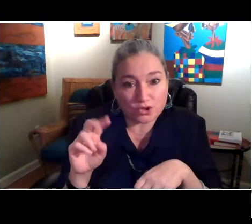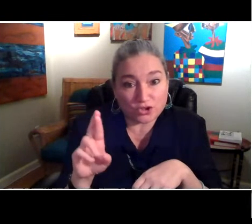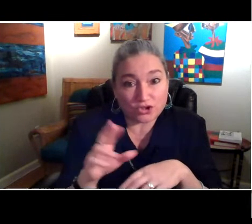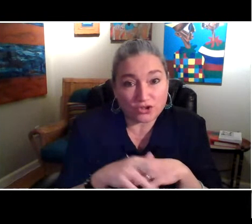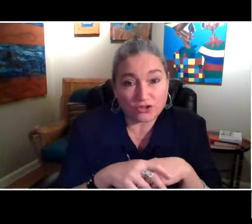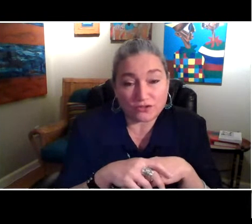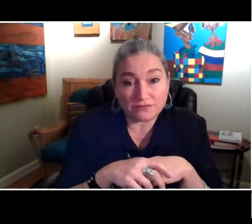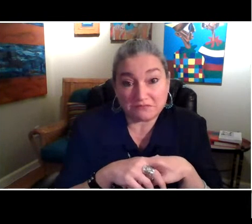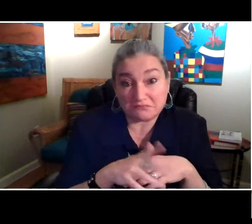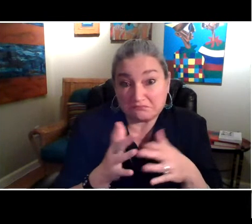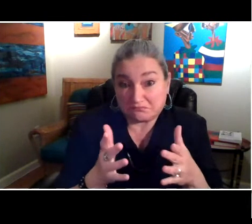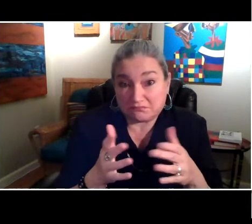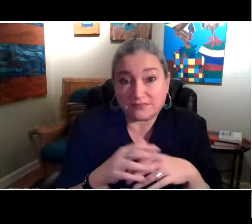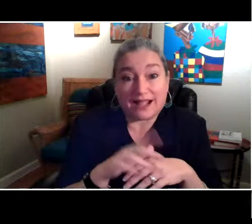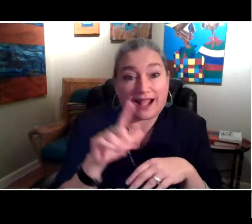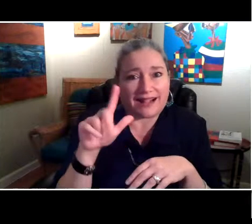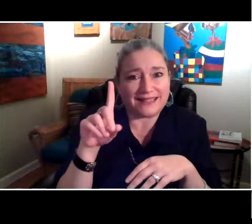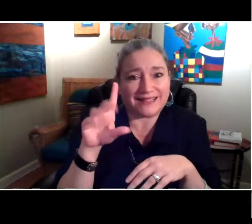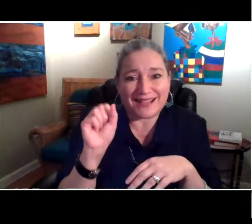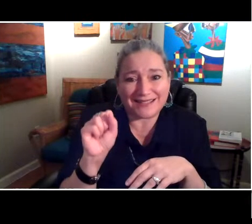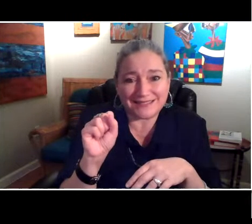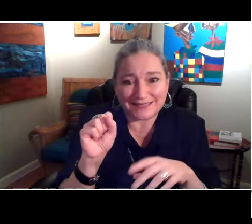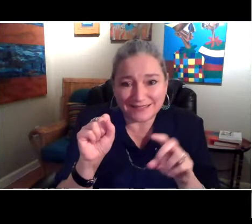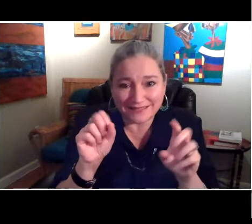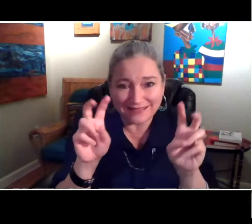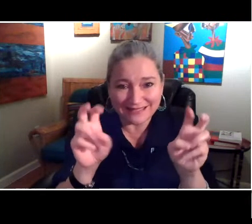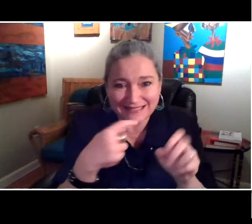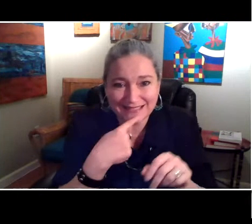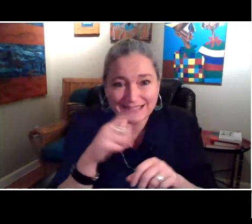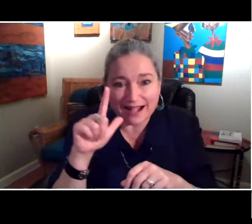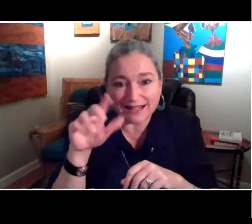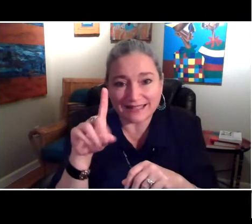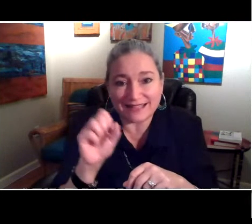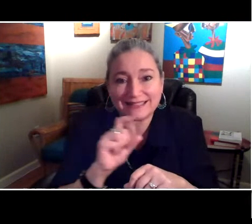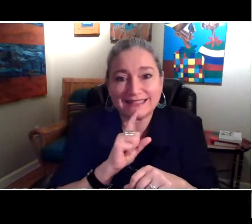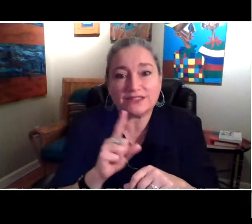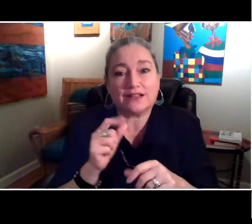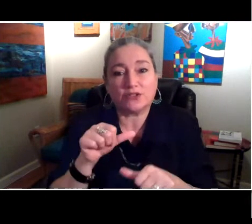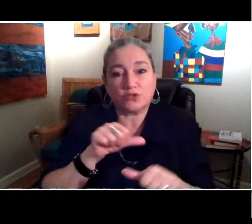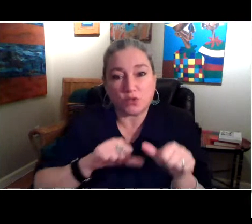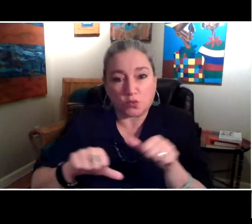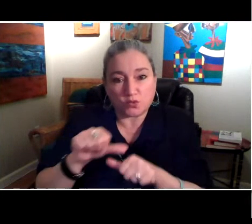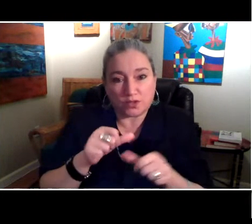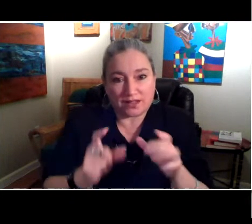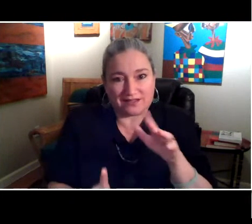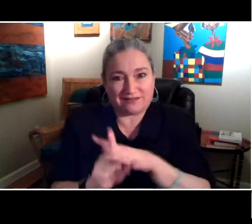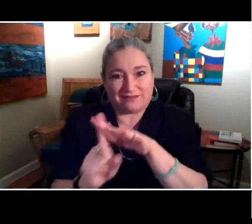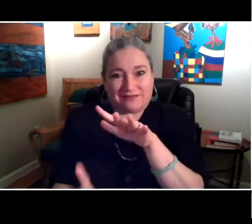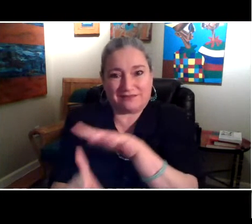children is creating significant mental and emotional disorder.